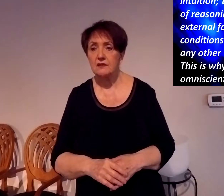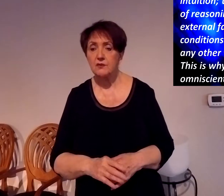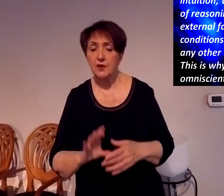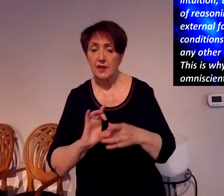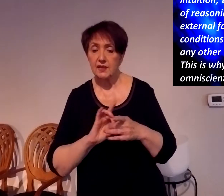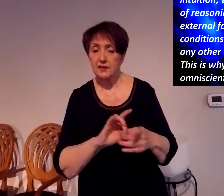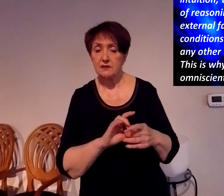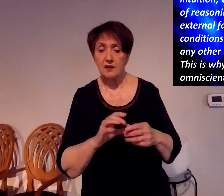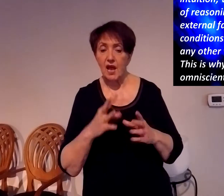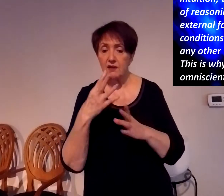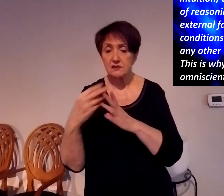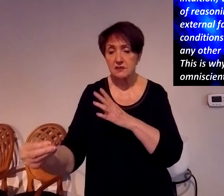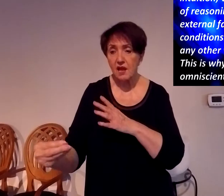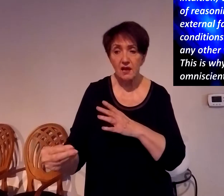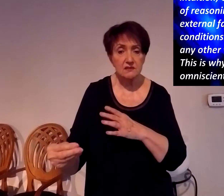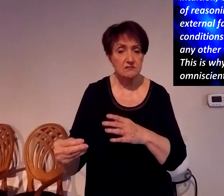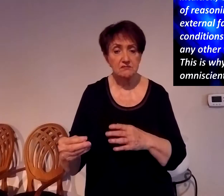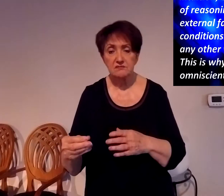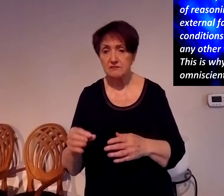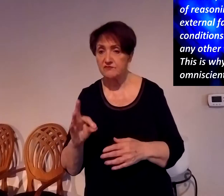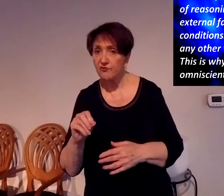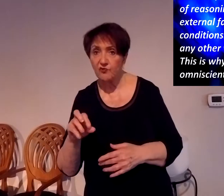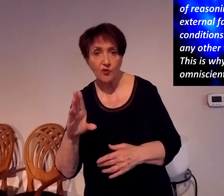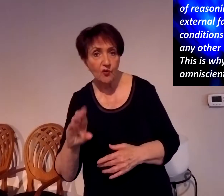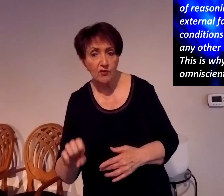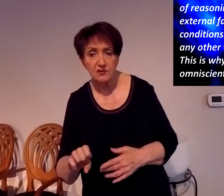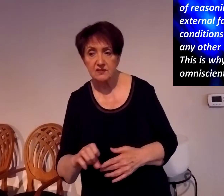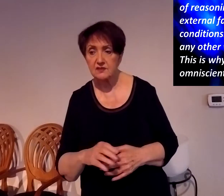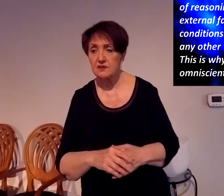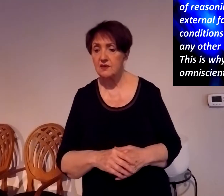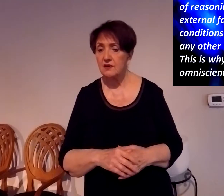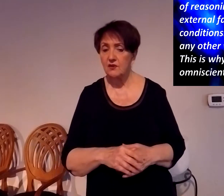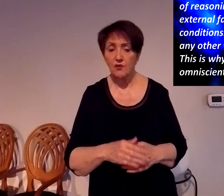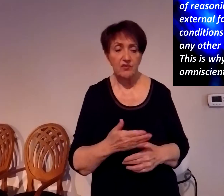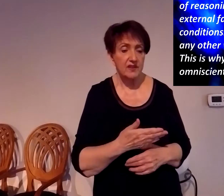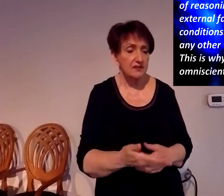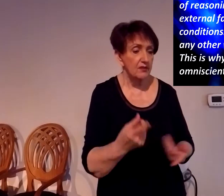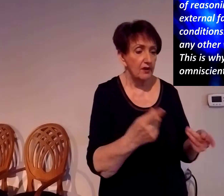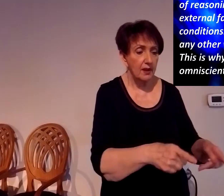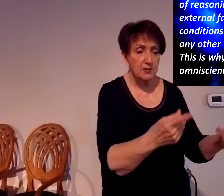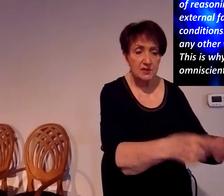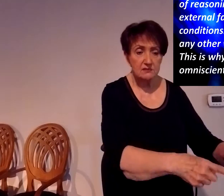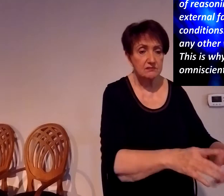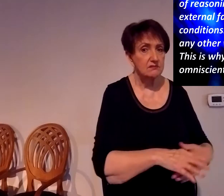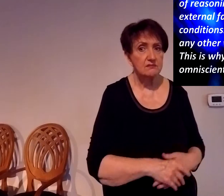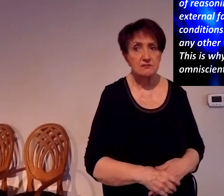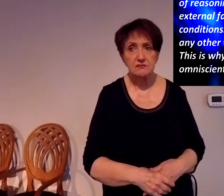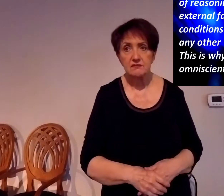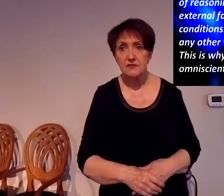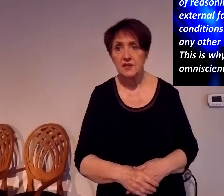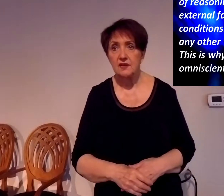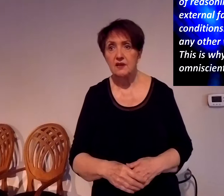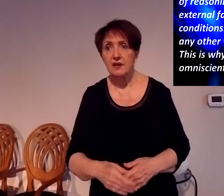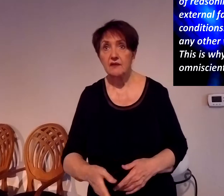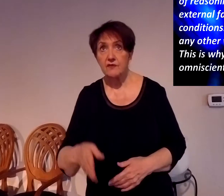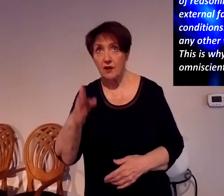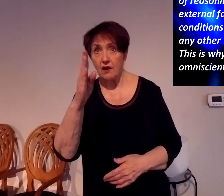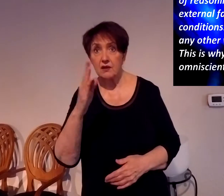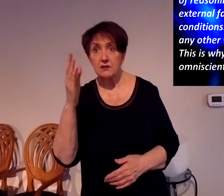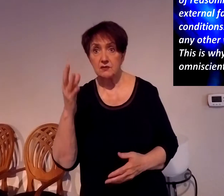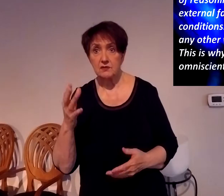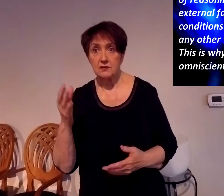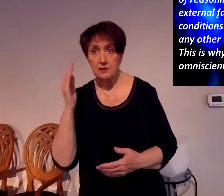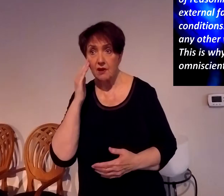forces. There's no reference needed to external forces or existing conditions. If God were to